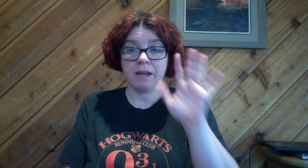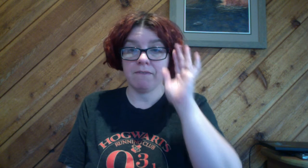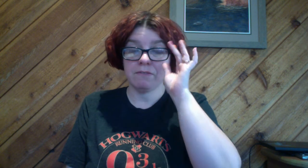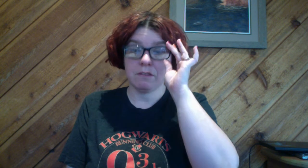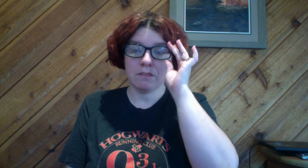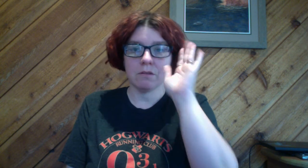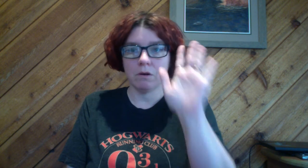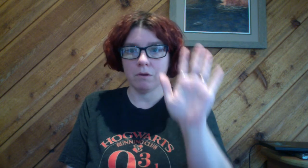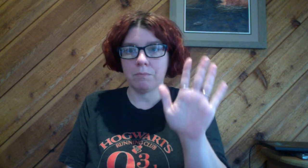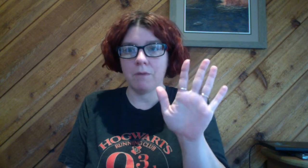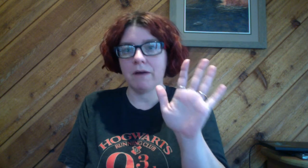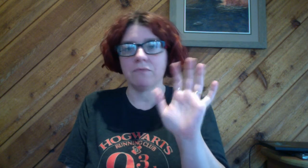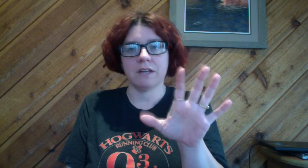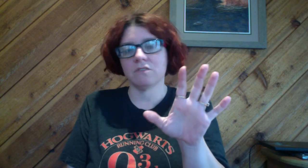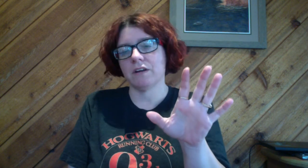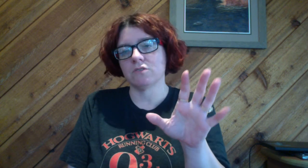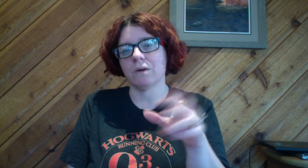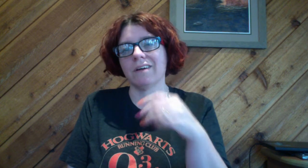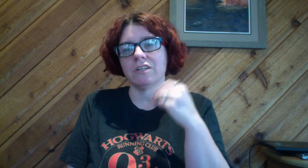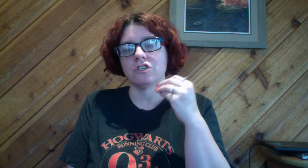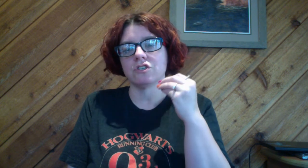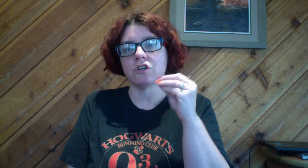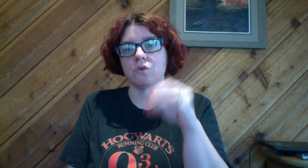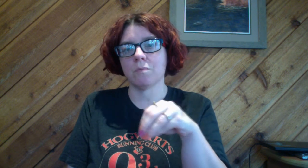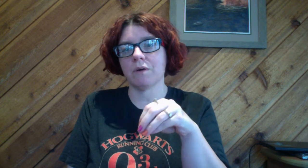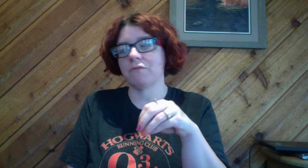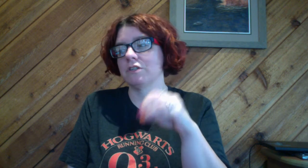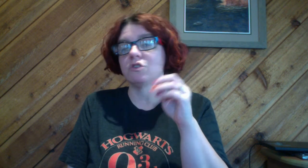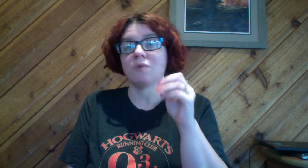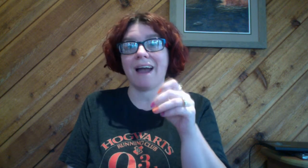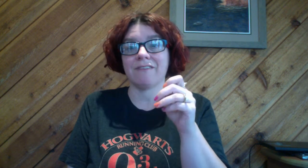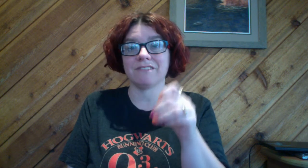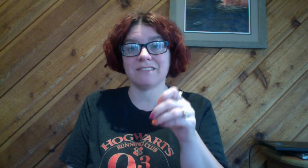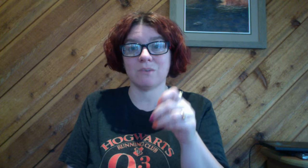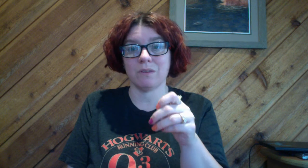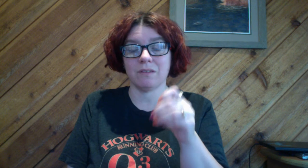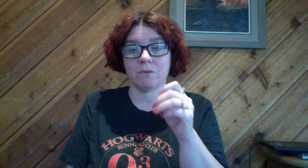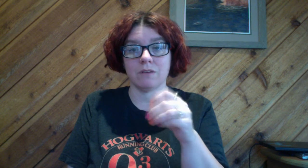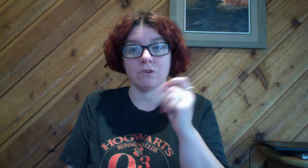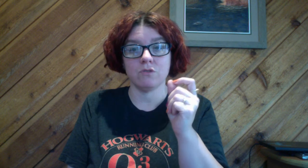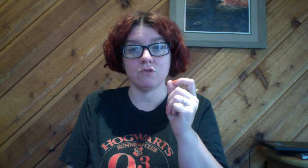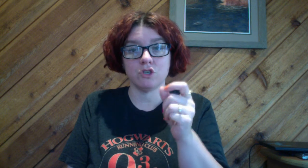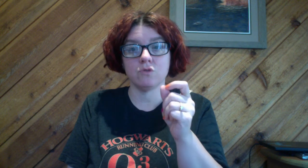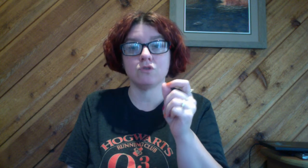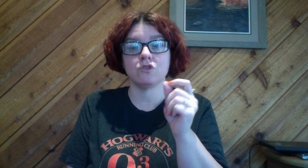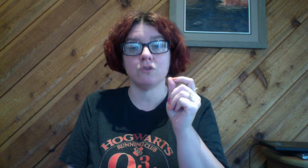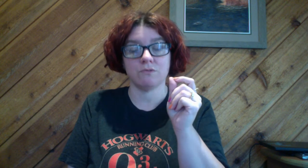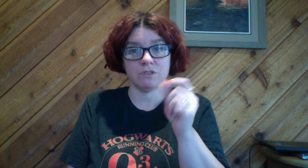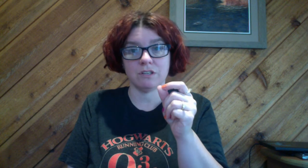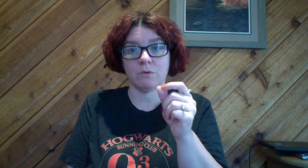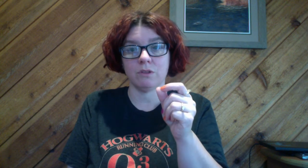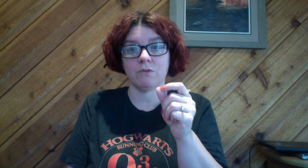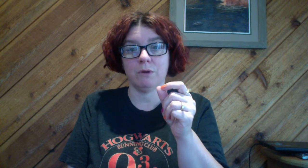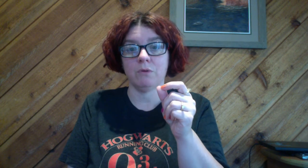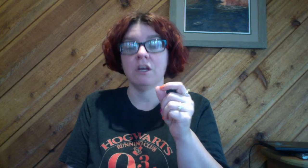hand, the palm out, that's fine as well. It's just your preference, but you have to stick with it. Whatever you choose, you have to stick with it for both.